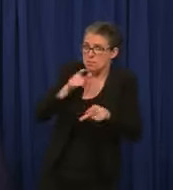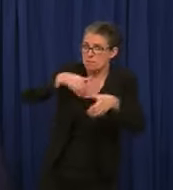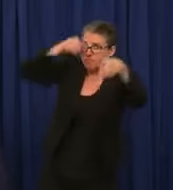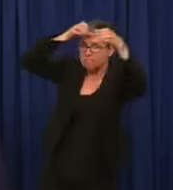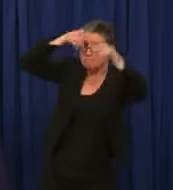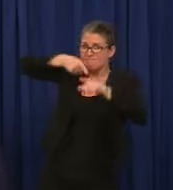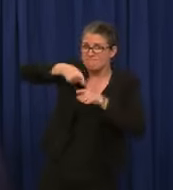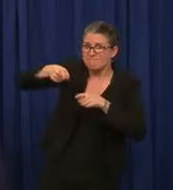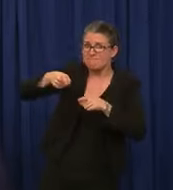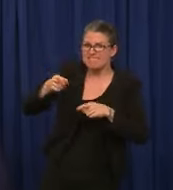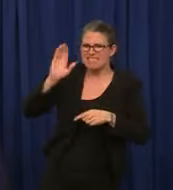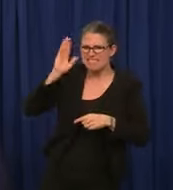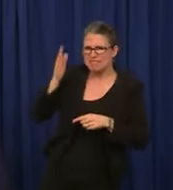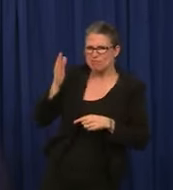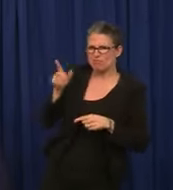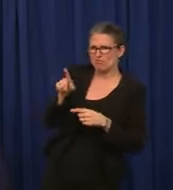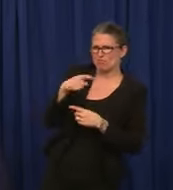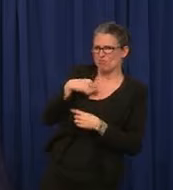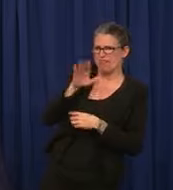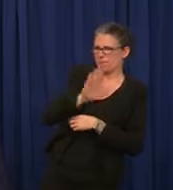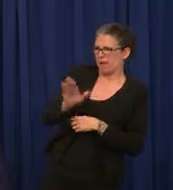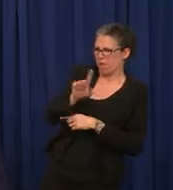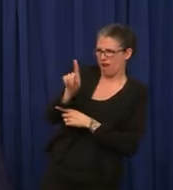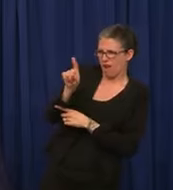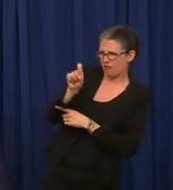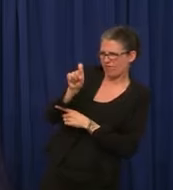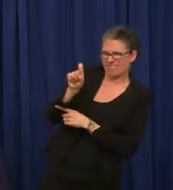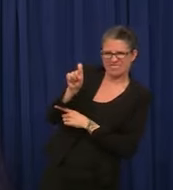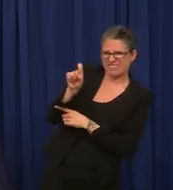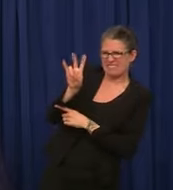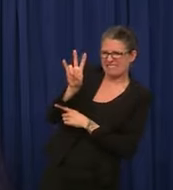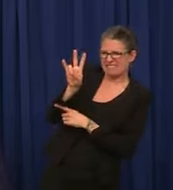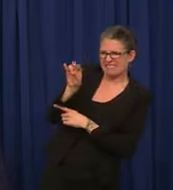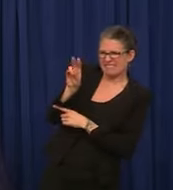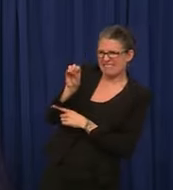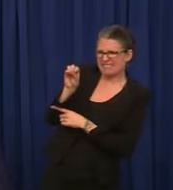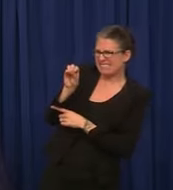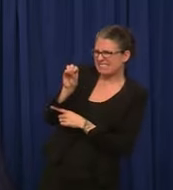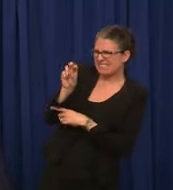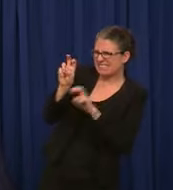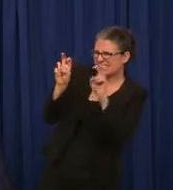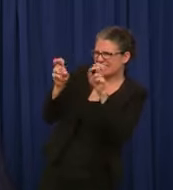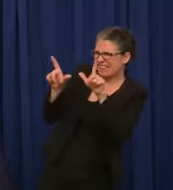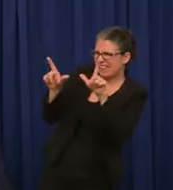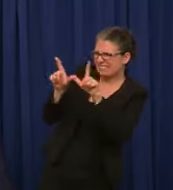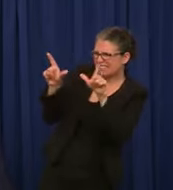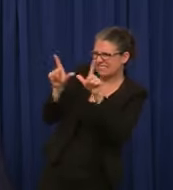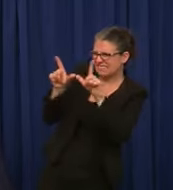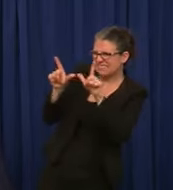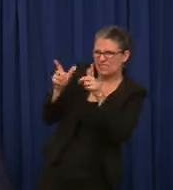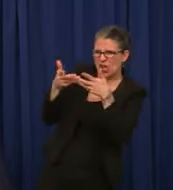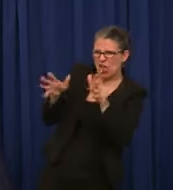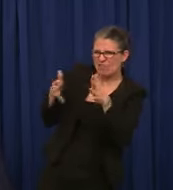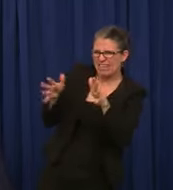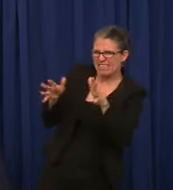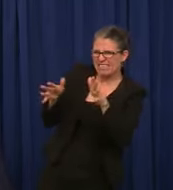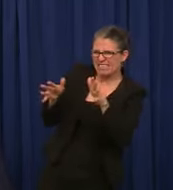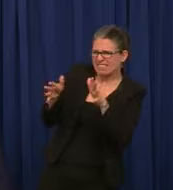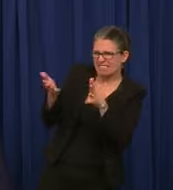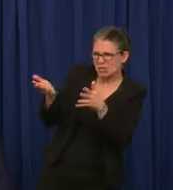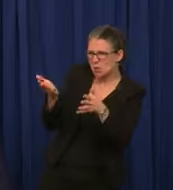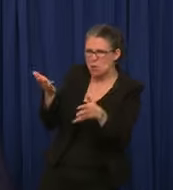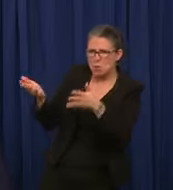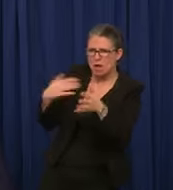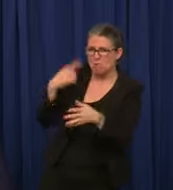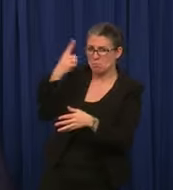big range. I'm just wondering if you know, if you have a census of people who would be available to run these things. And if you